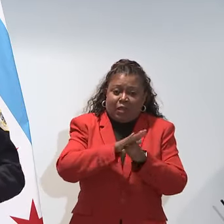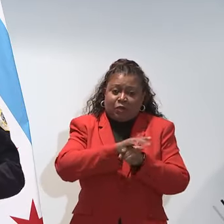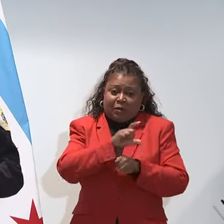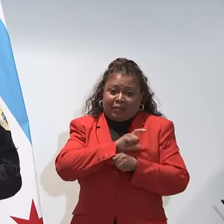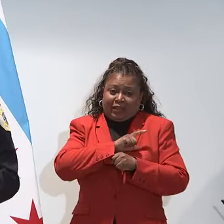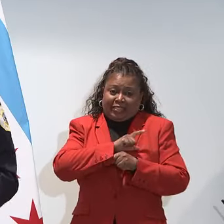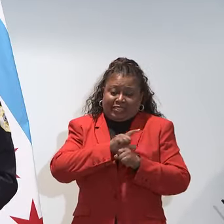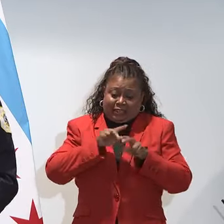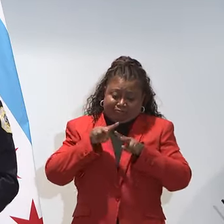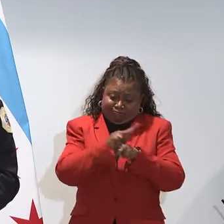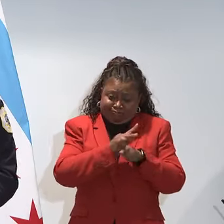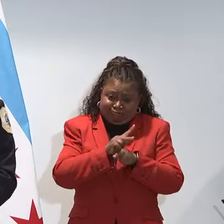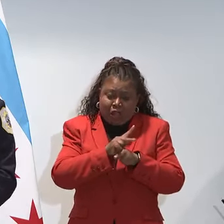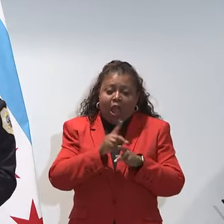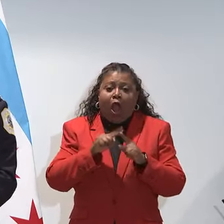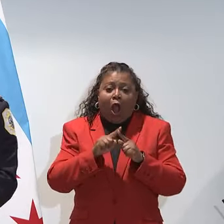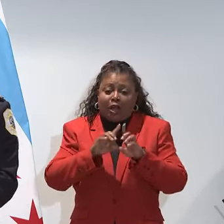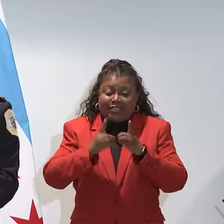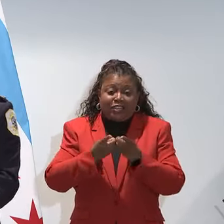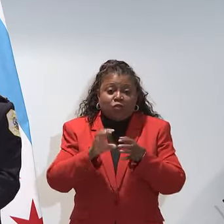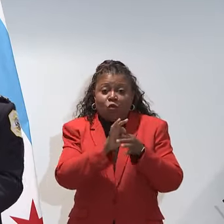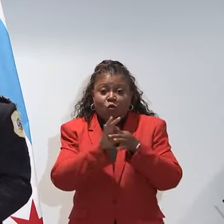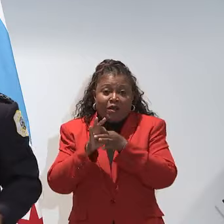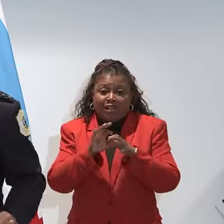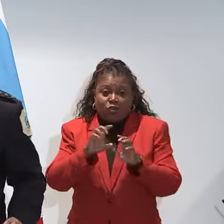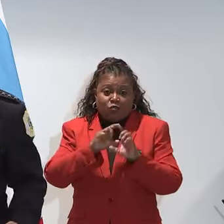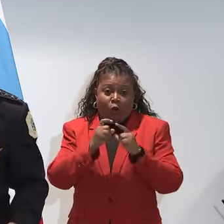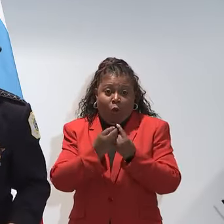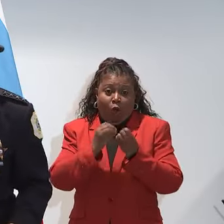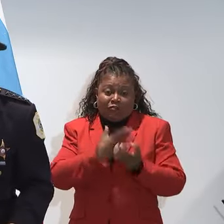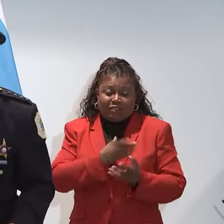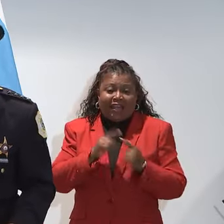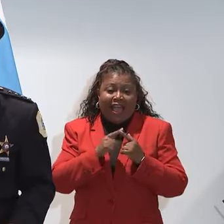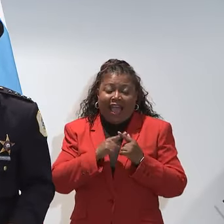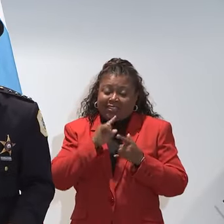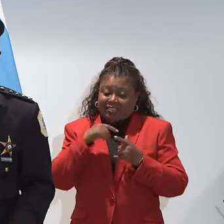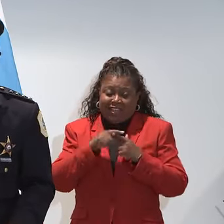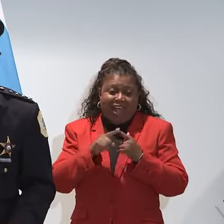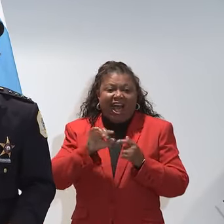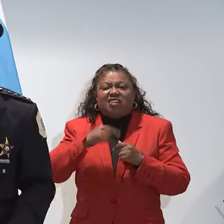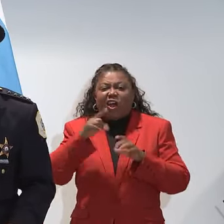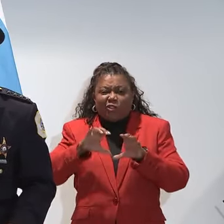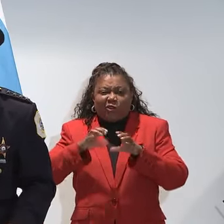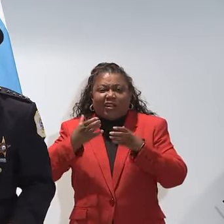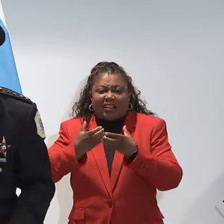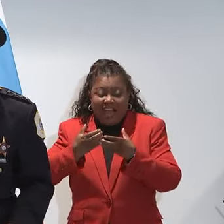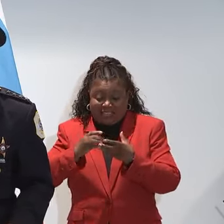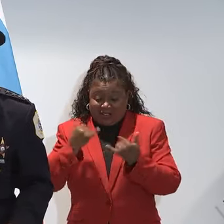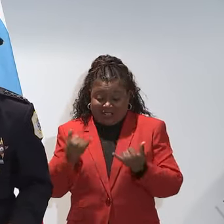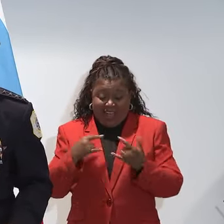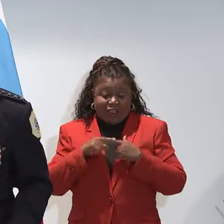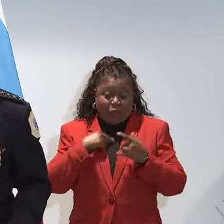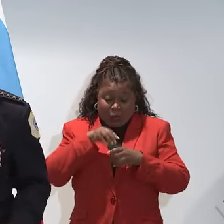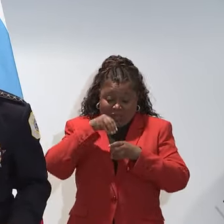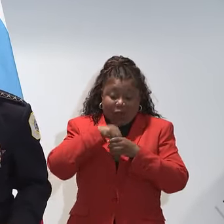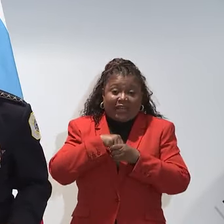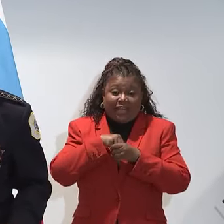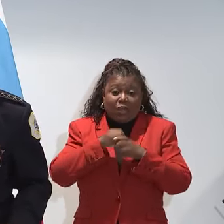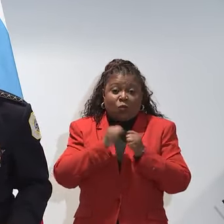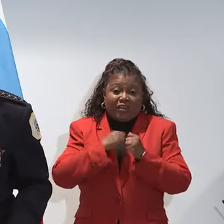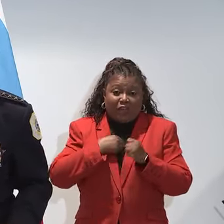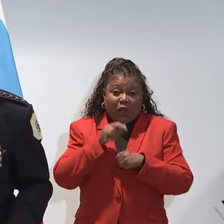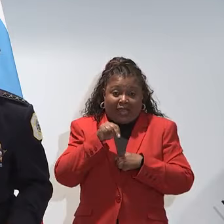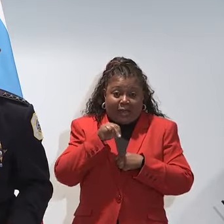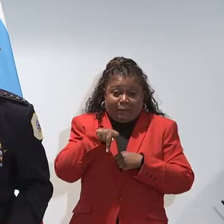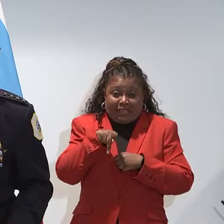policing initiative, our district coordinating officers have just graduated another class, so now that we are in with our